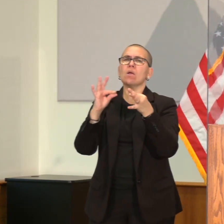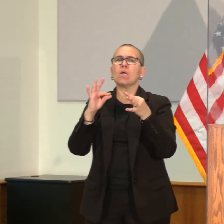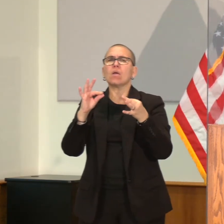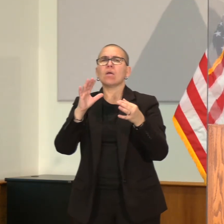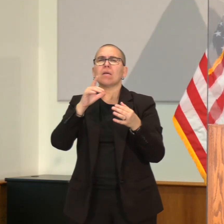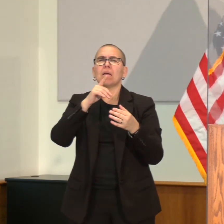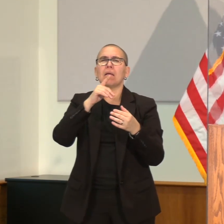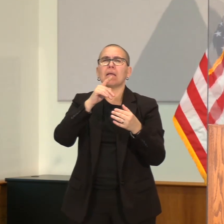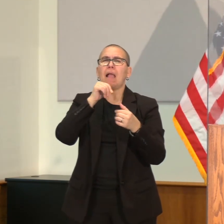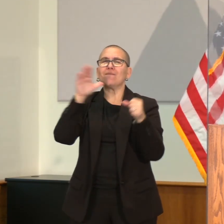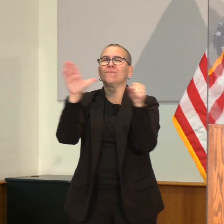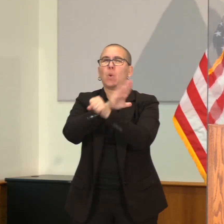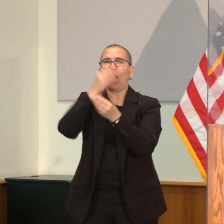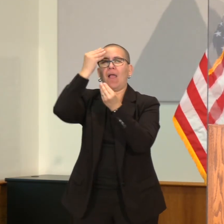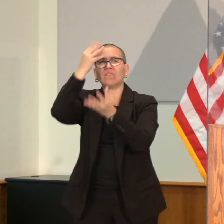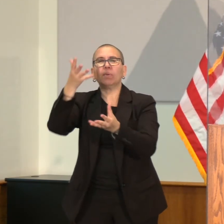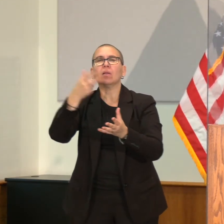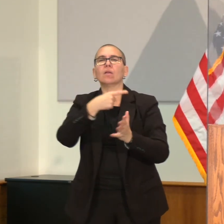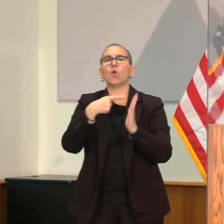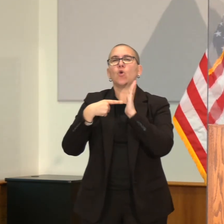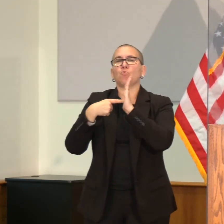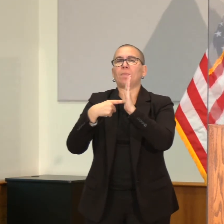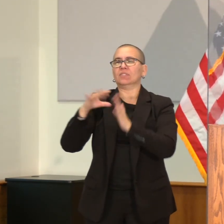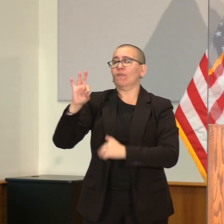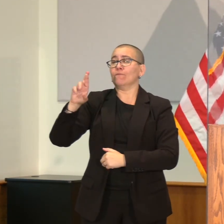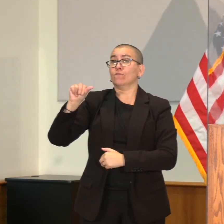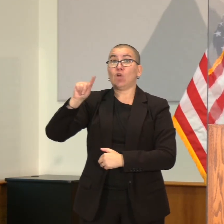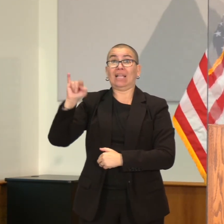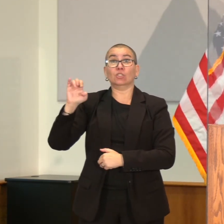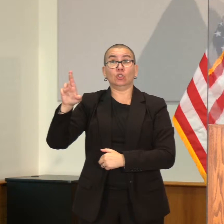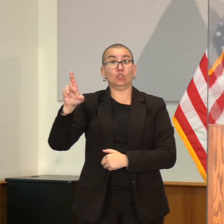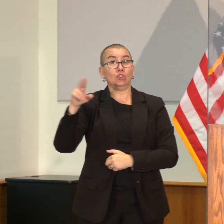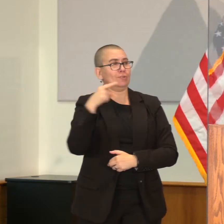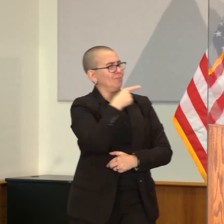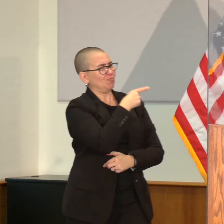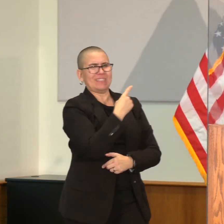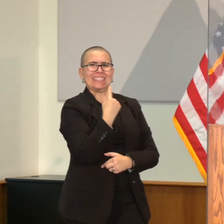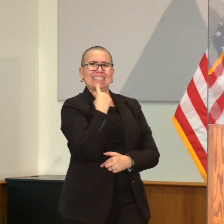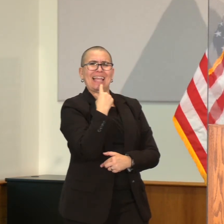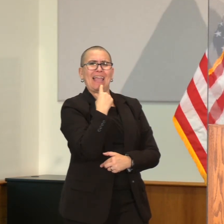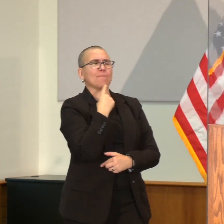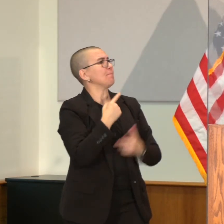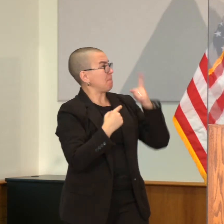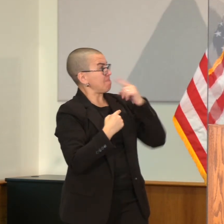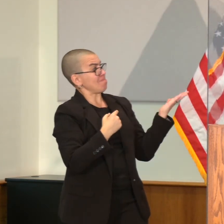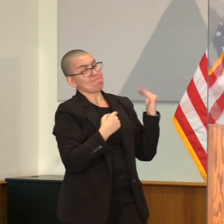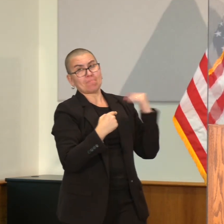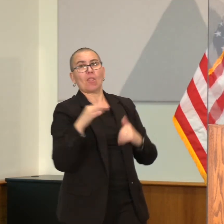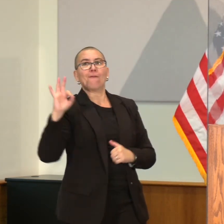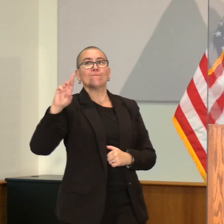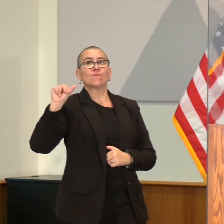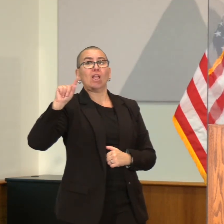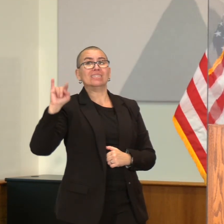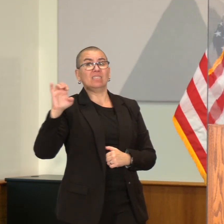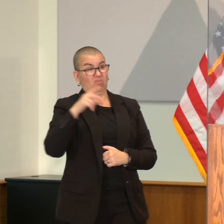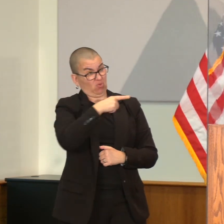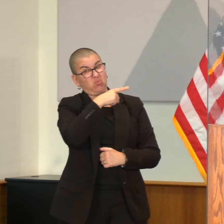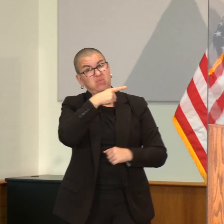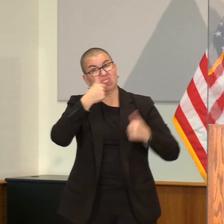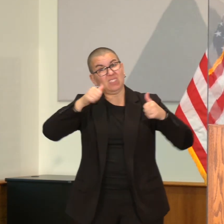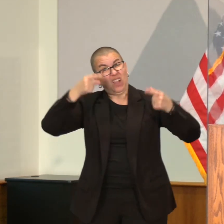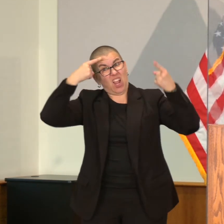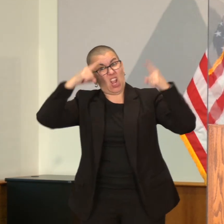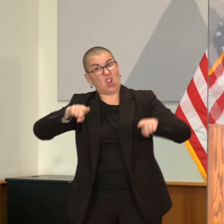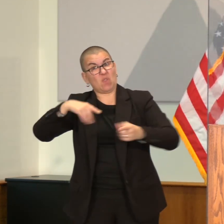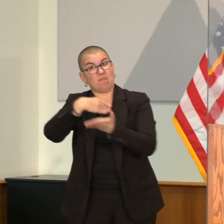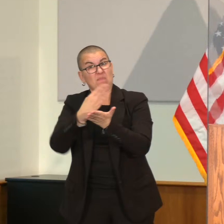caucus. Representative Frazier, you've said the same. Representative Frazier, for you, do you still agree with that sentiment that you